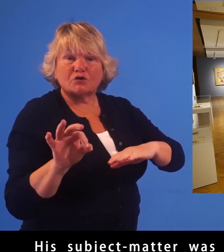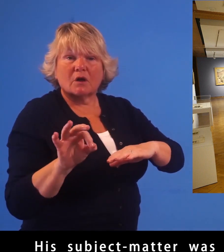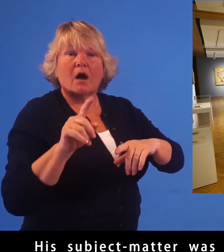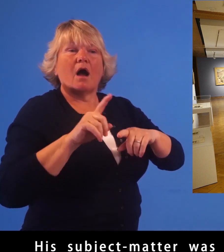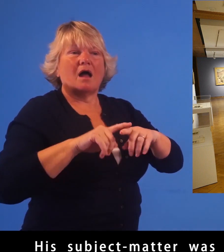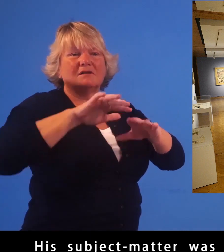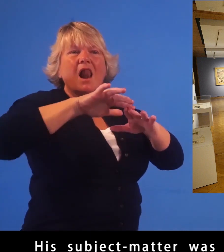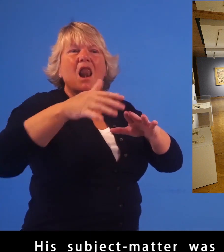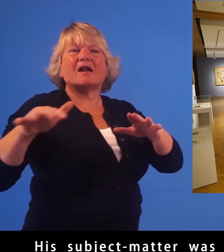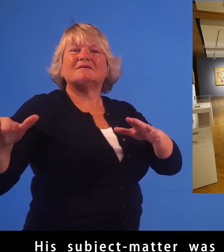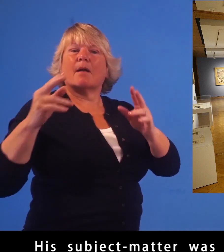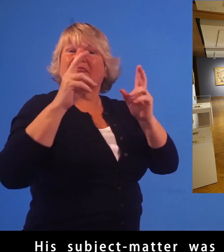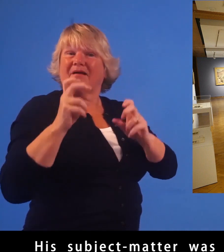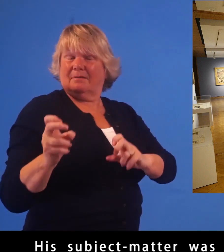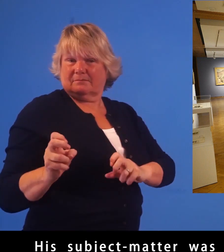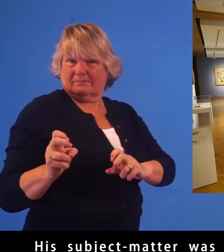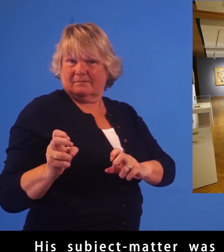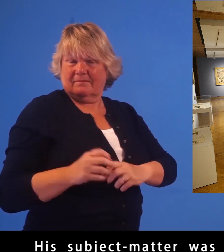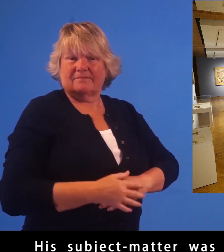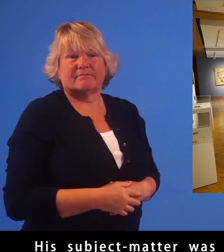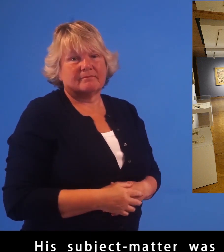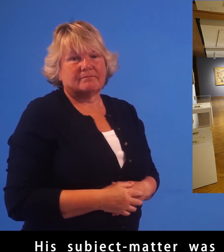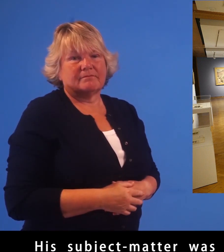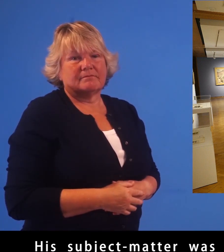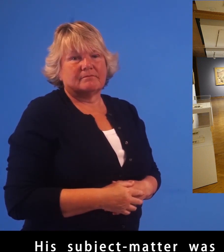architecture, and landscape themes.